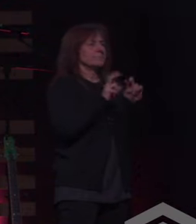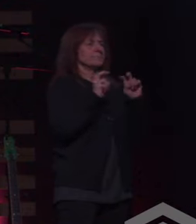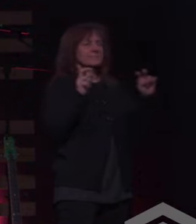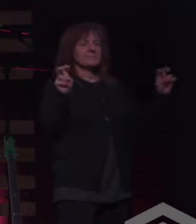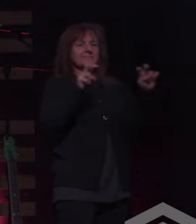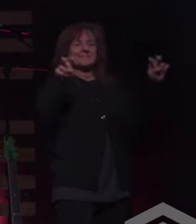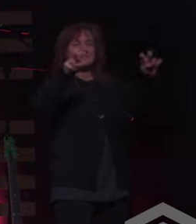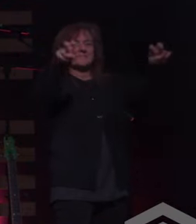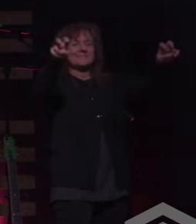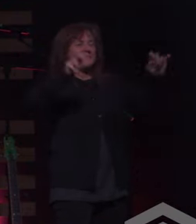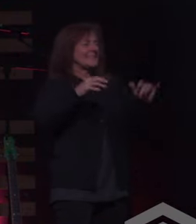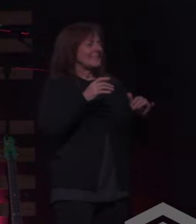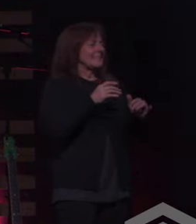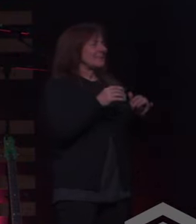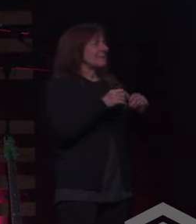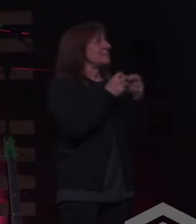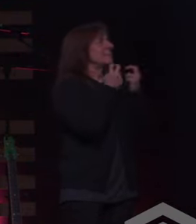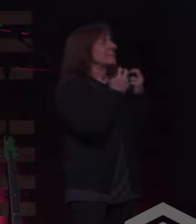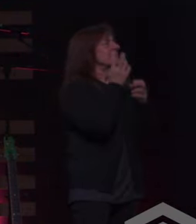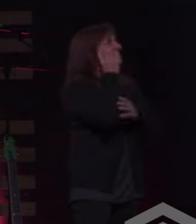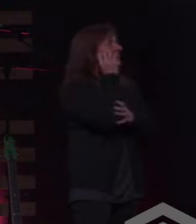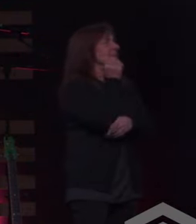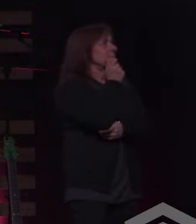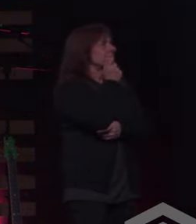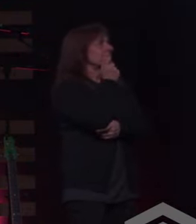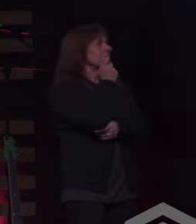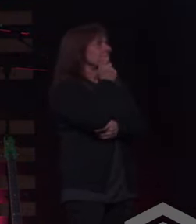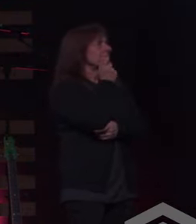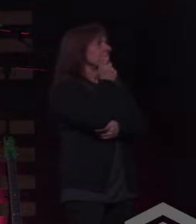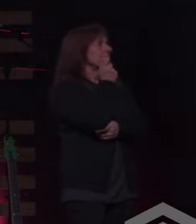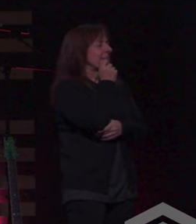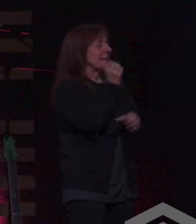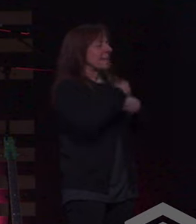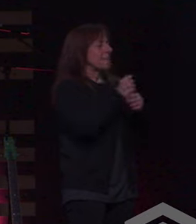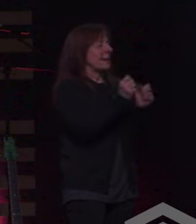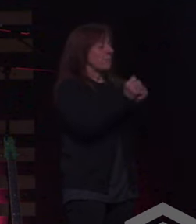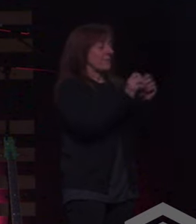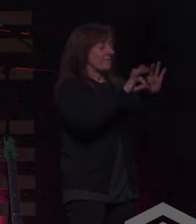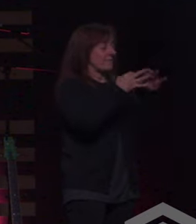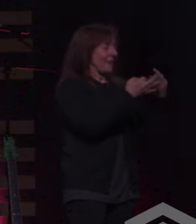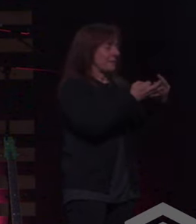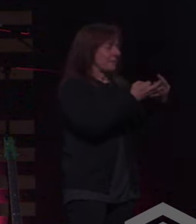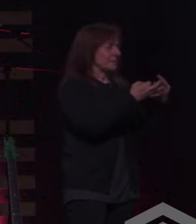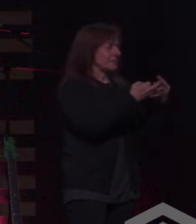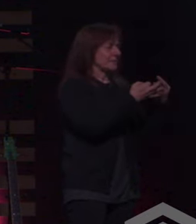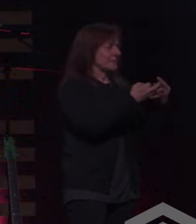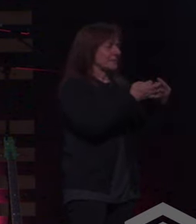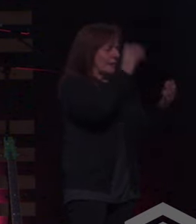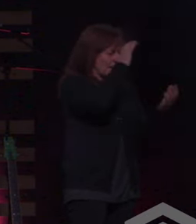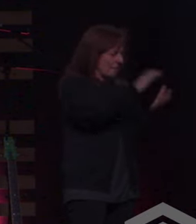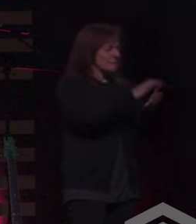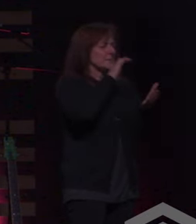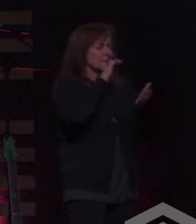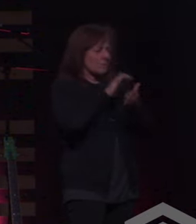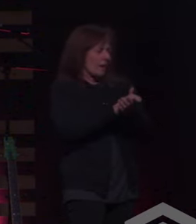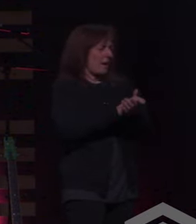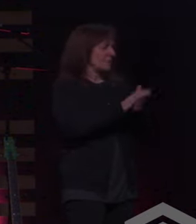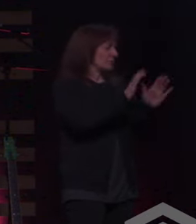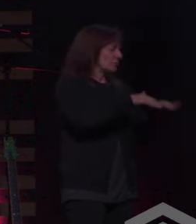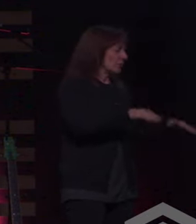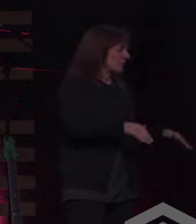this country in pews and chairs, it's made of families and married couples, and we don't talk about